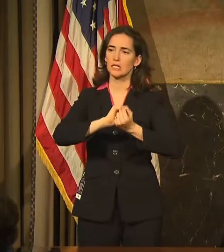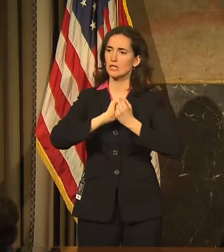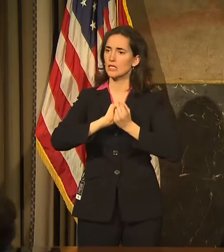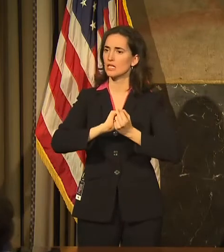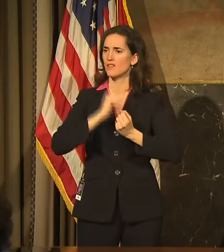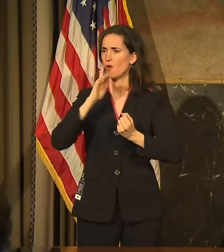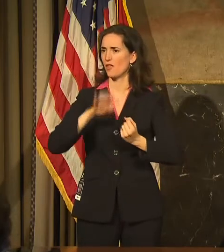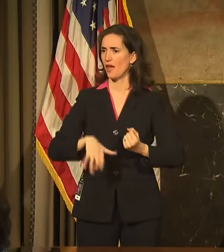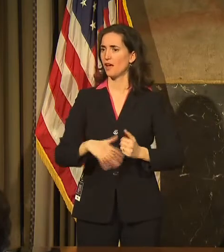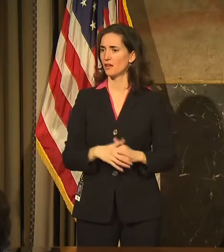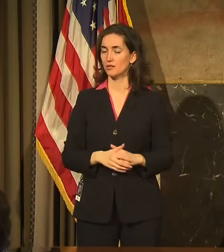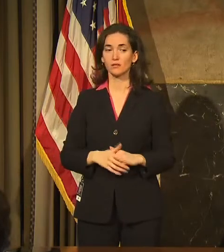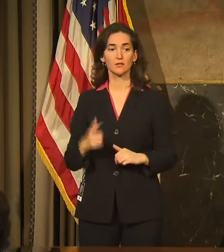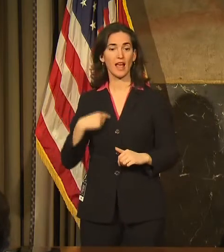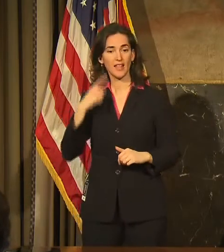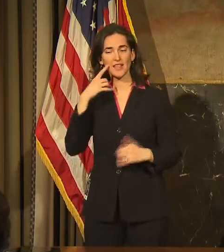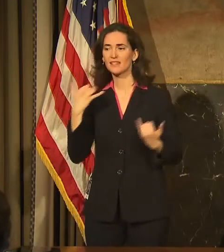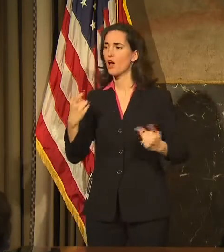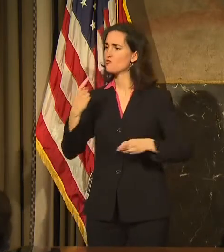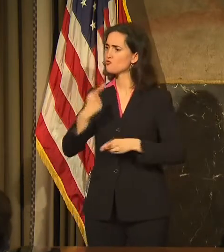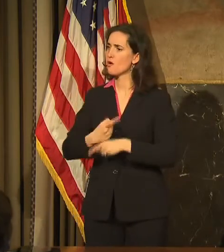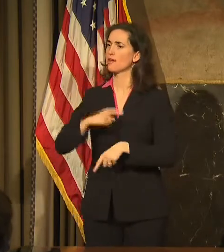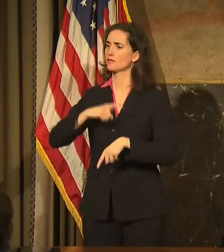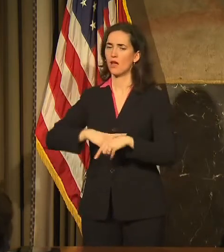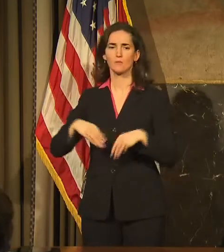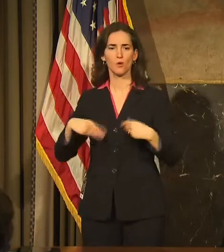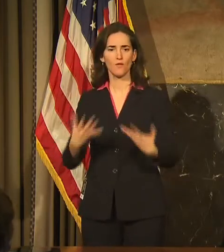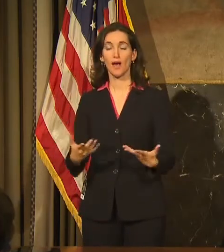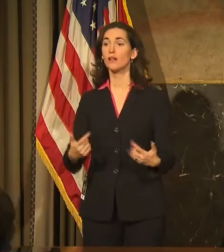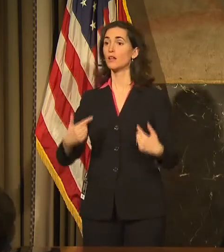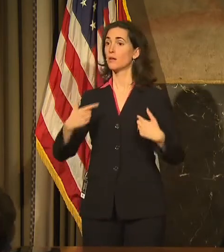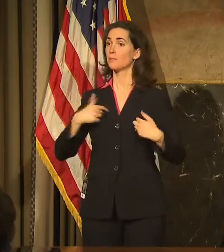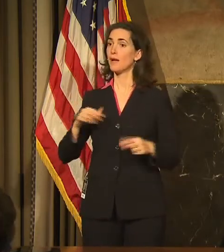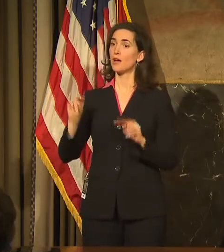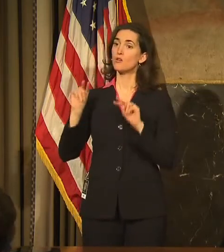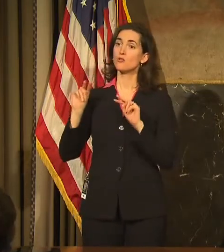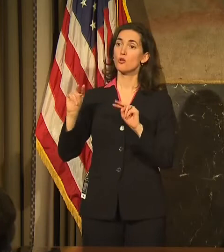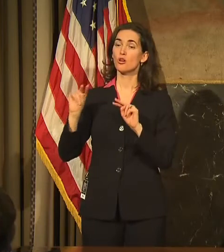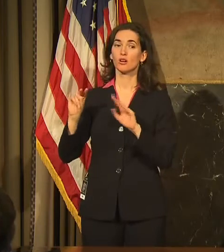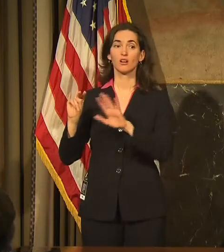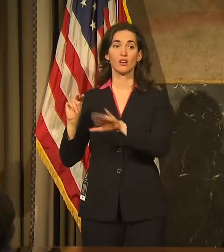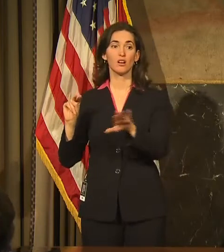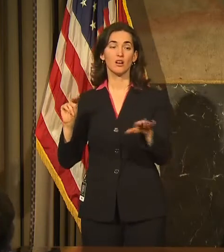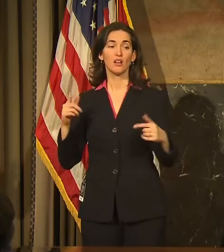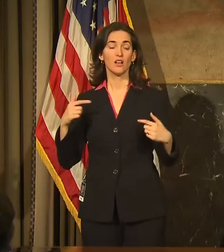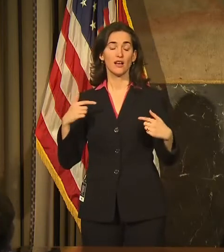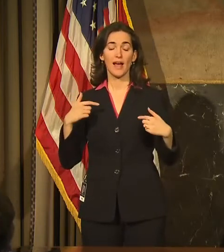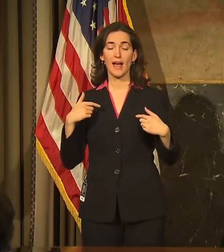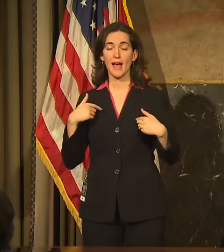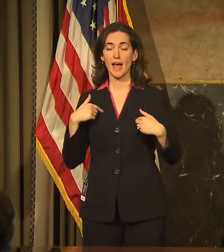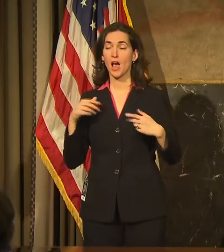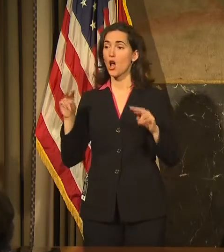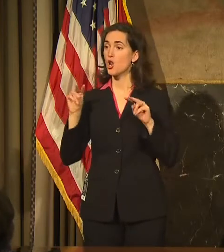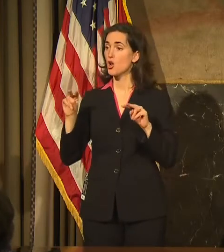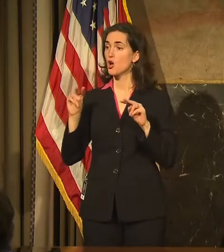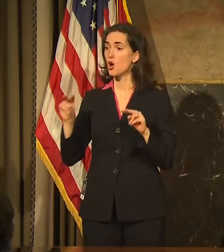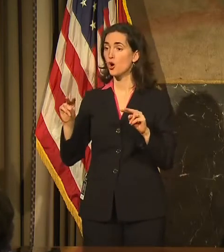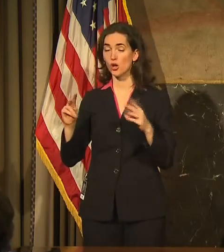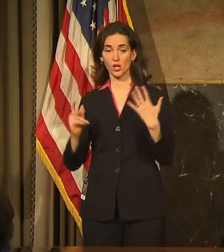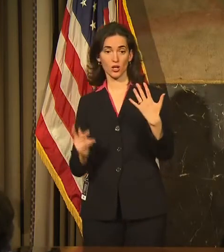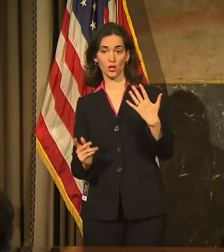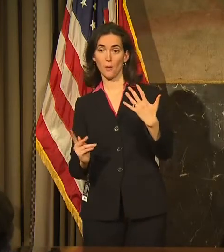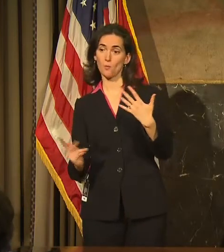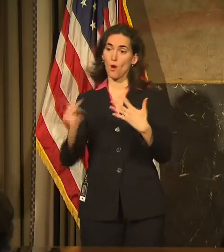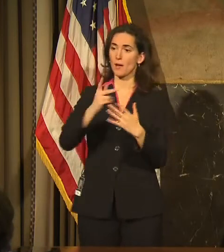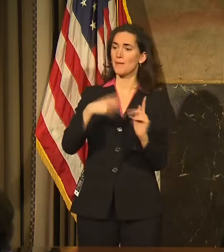I think it's the right thing to do, and I look forward, by the way, to expanding these priority